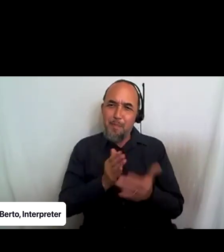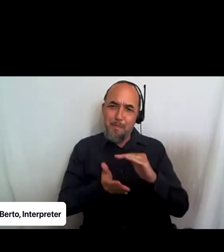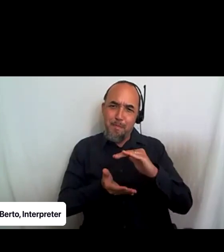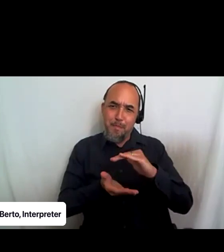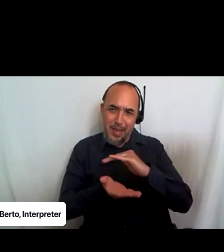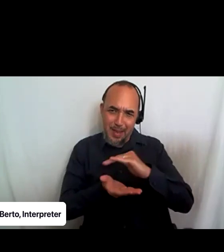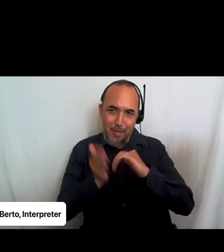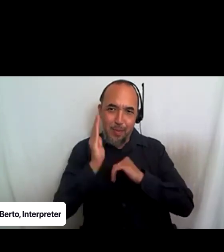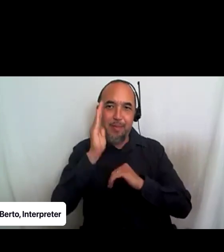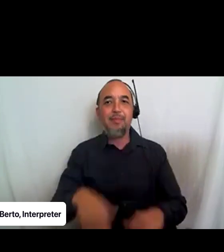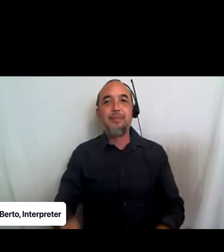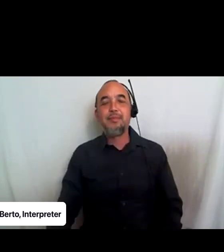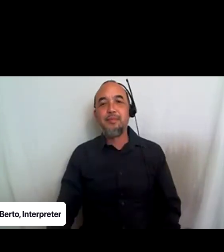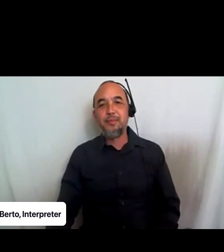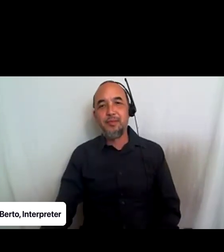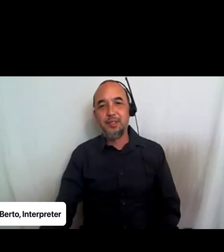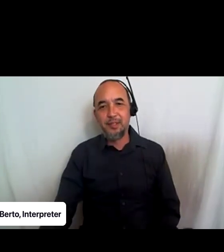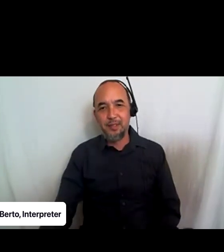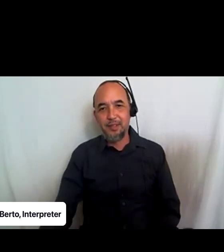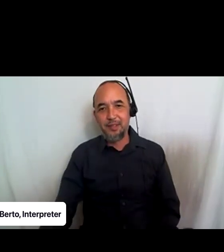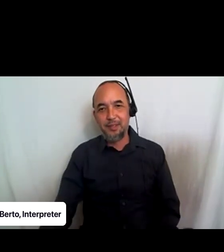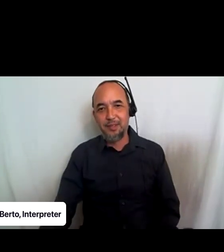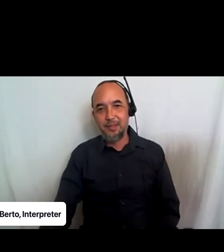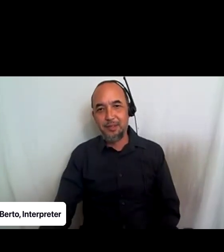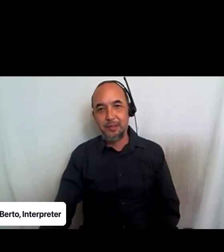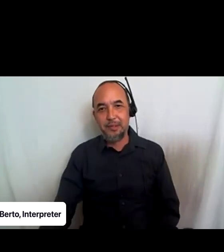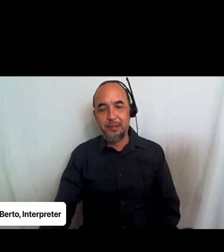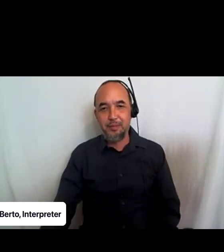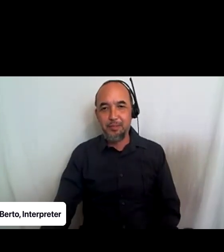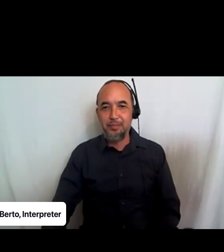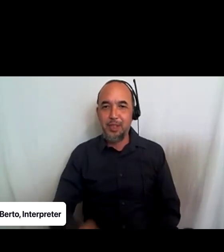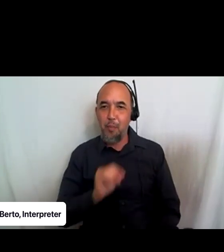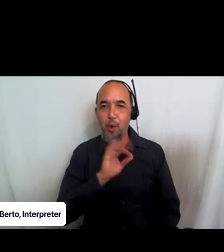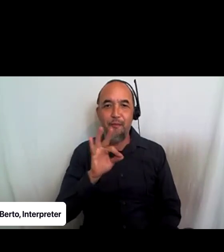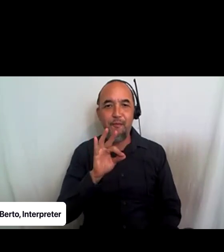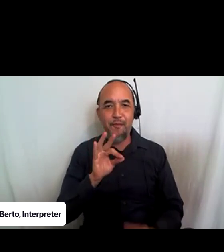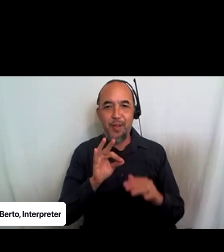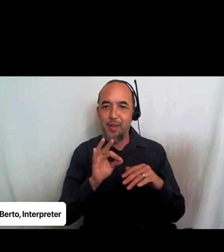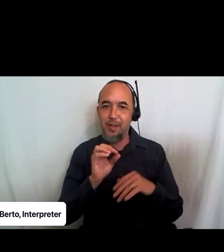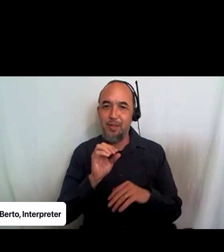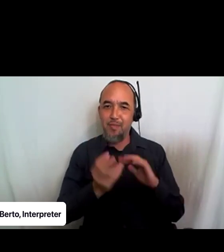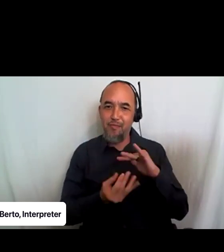oven. So when that's done, just turn off the heat.